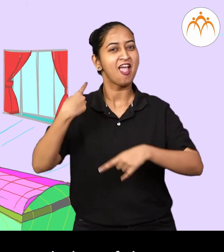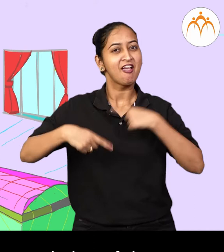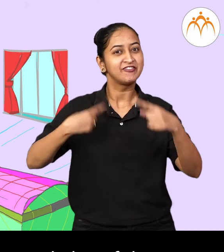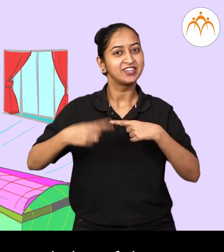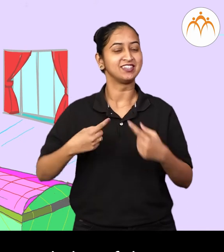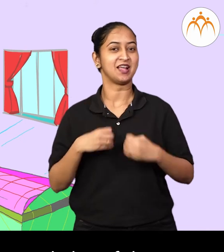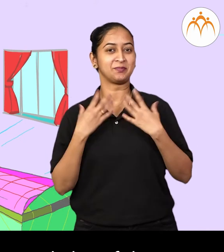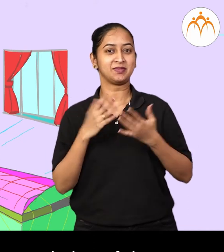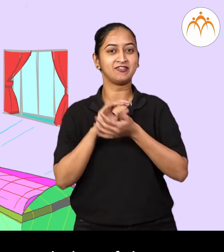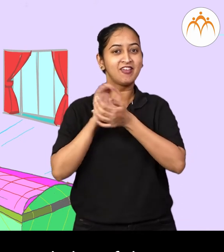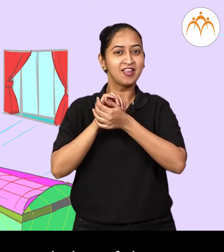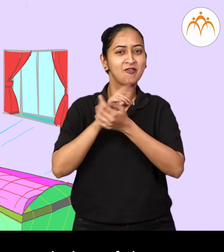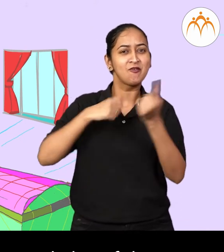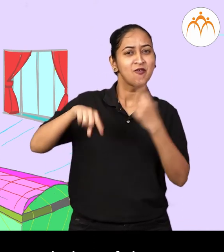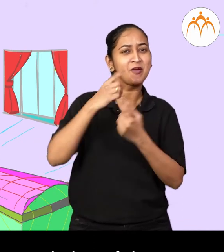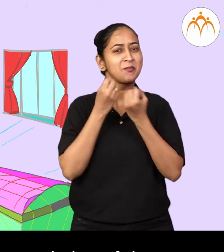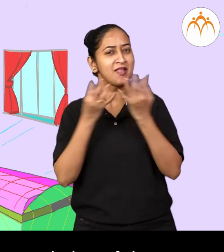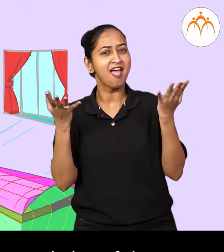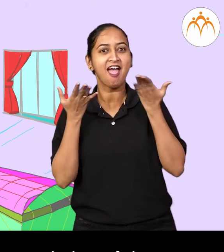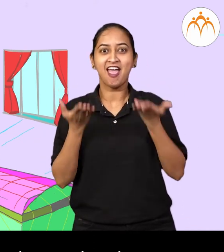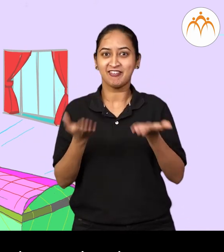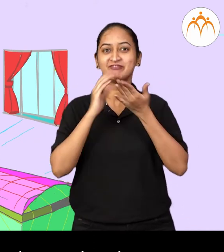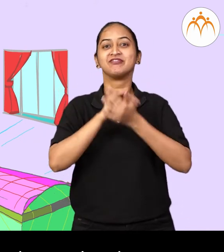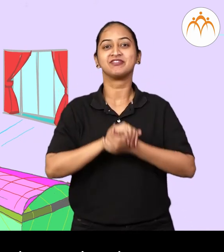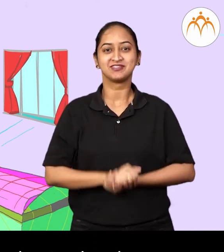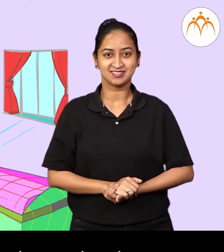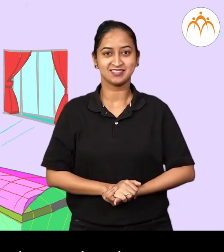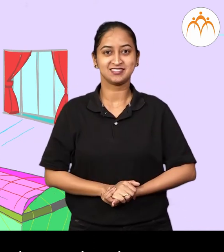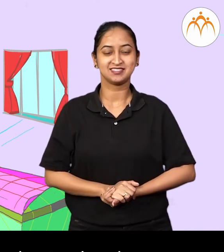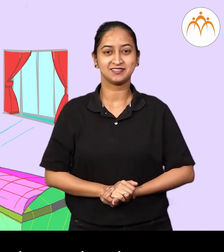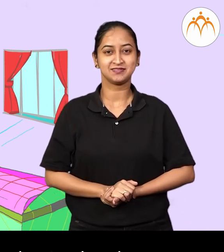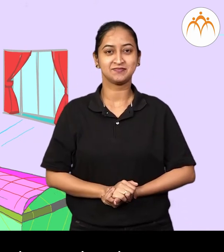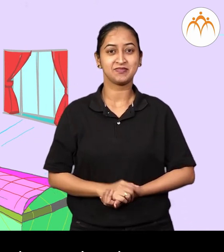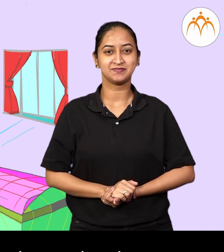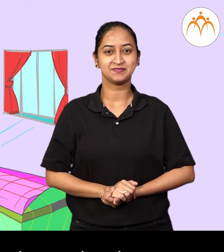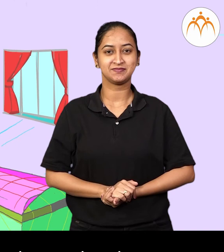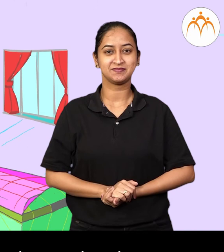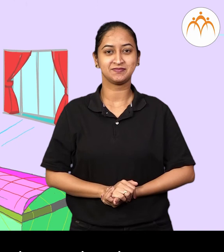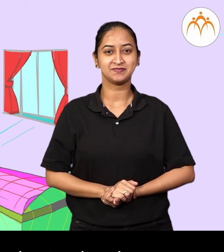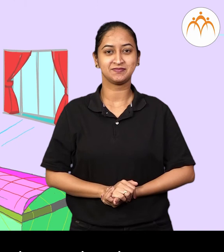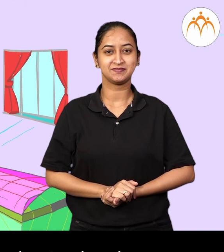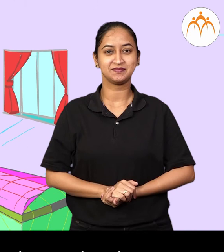was always happy and cheerful. He had lots of friends at school.